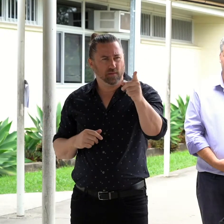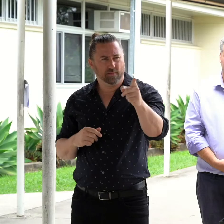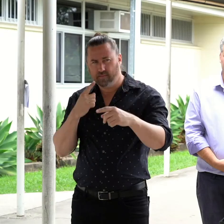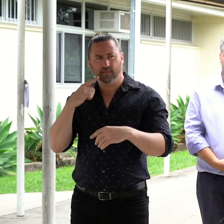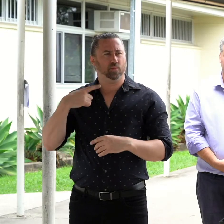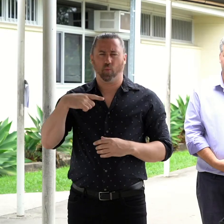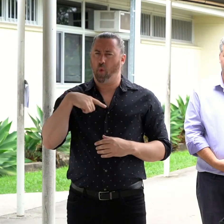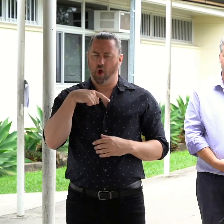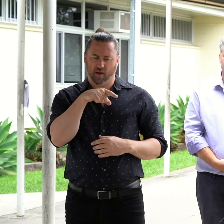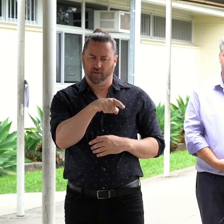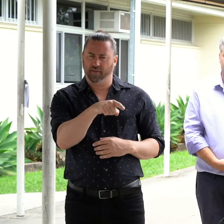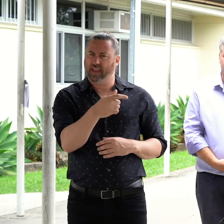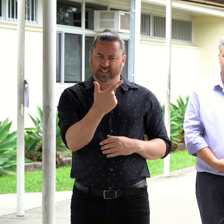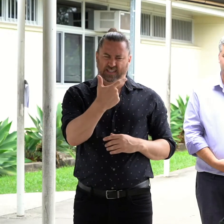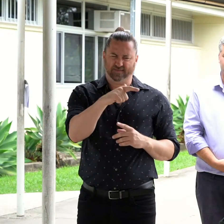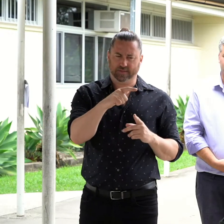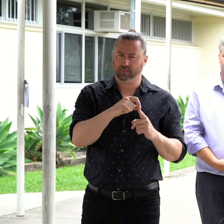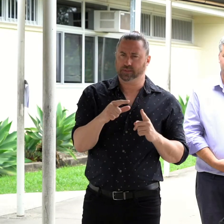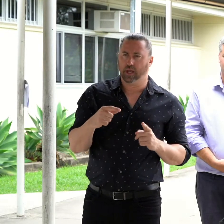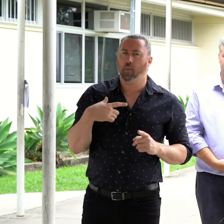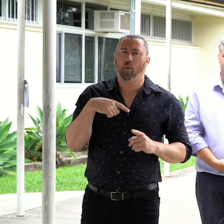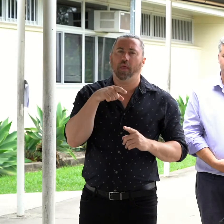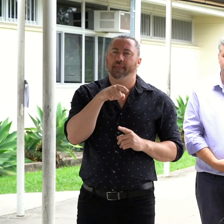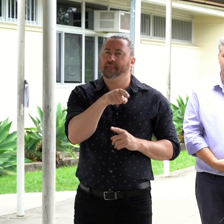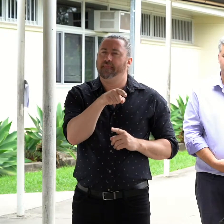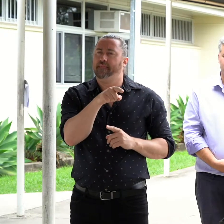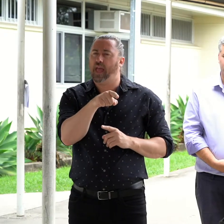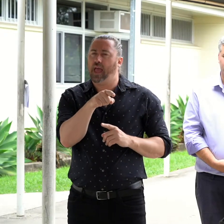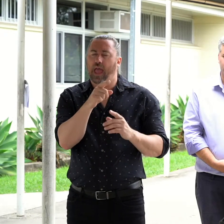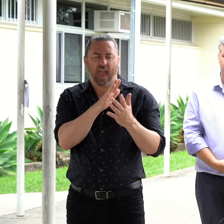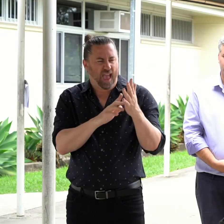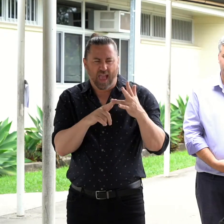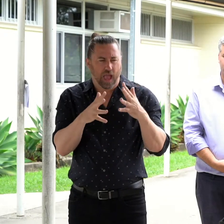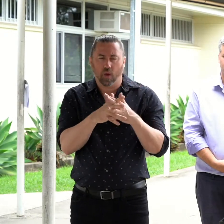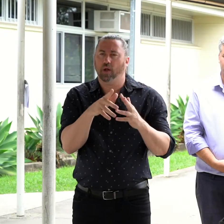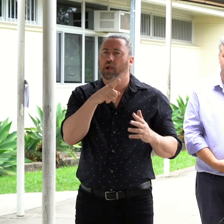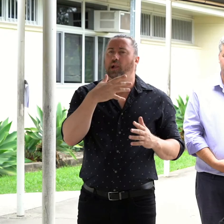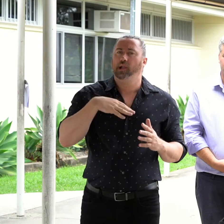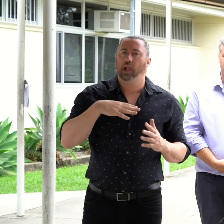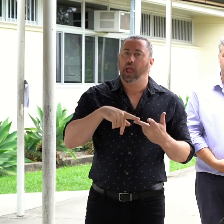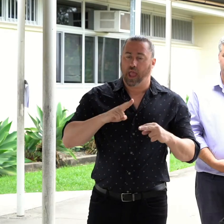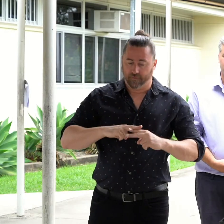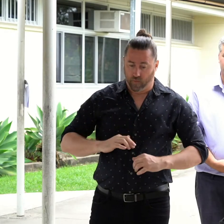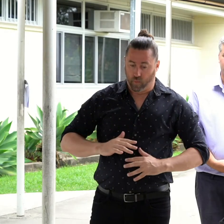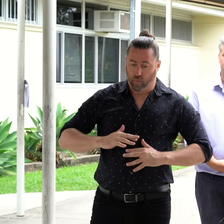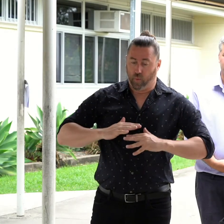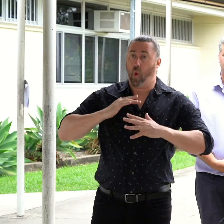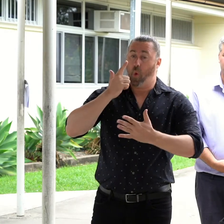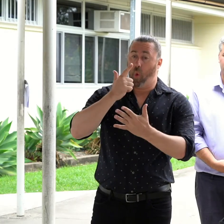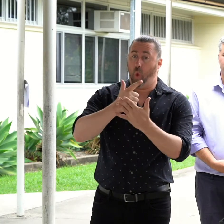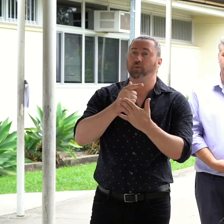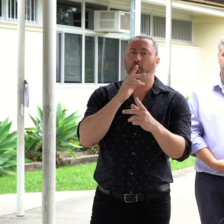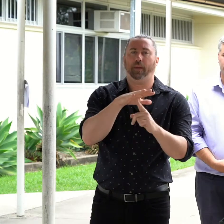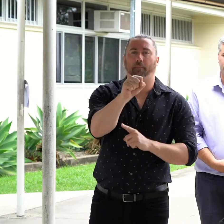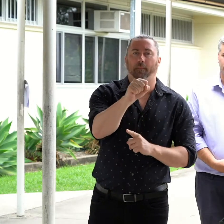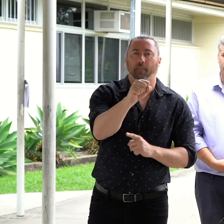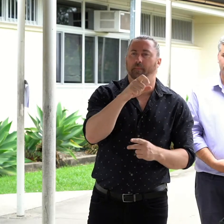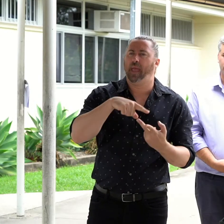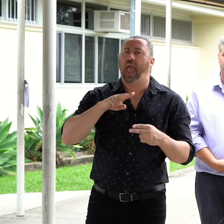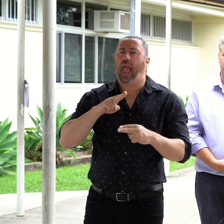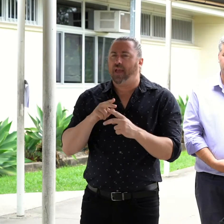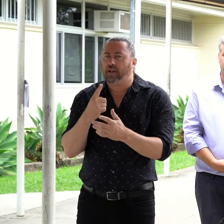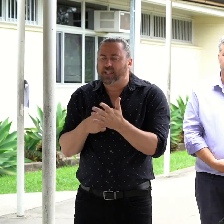they ineffective at a low rate? Because they detect they need a higher level of circulating virus to detect it. So you miss the